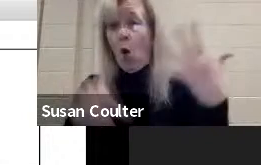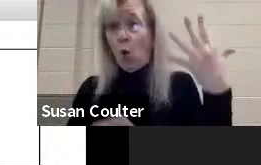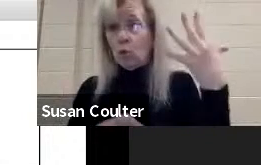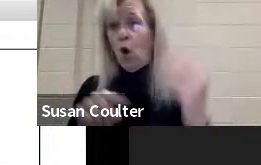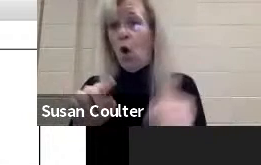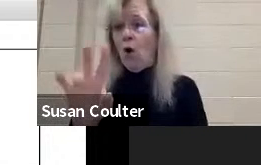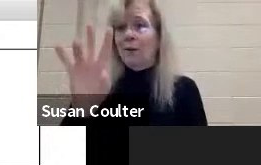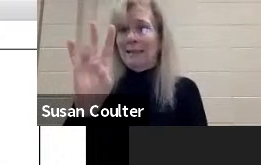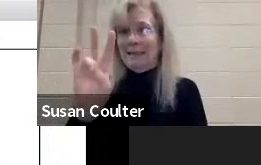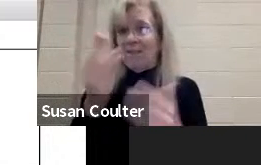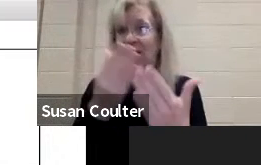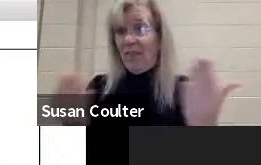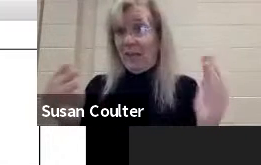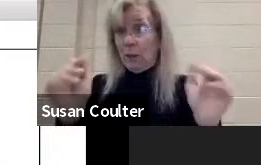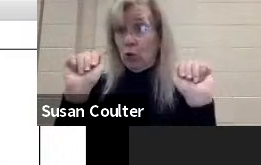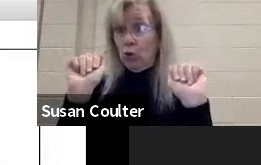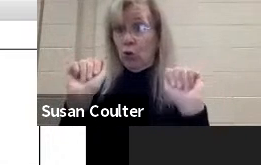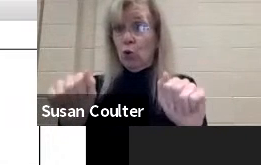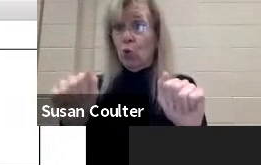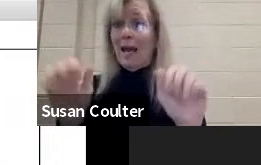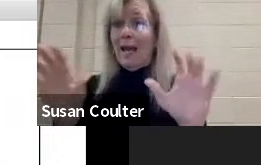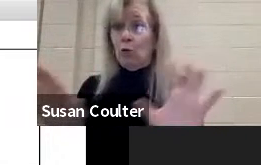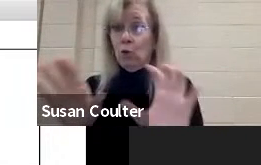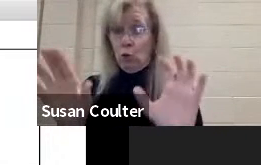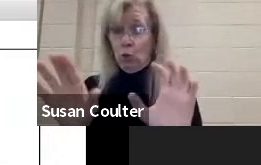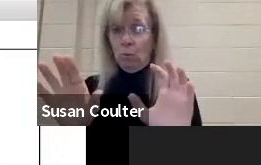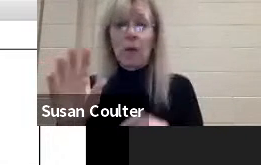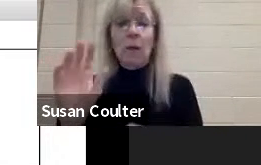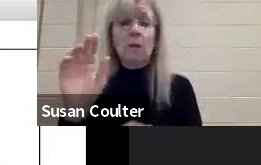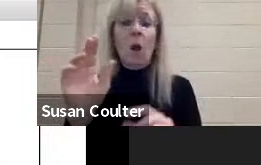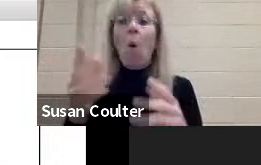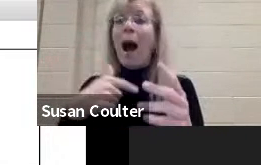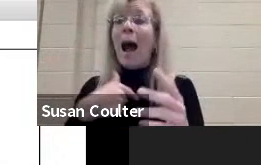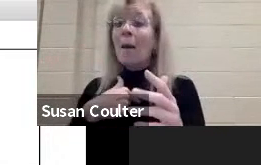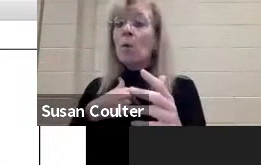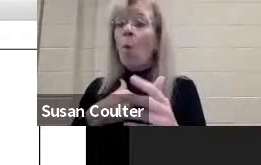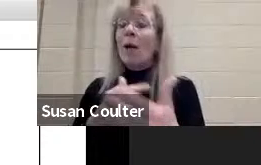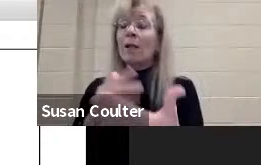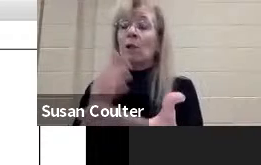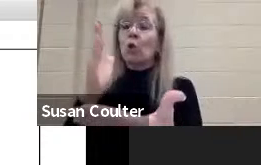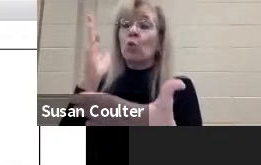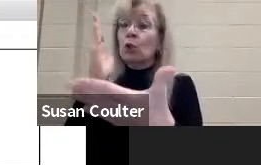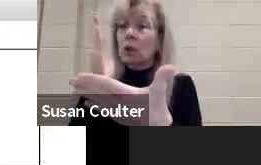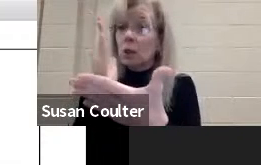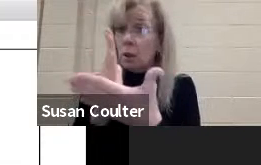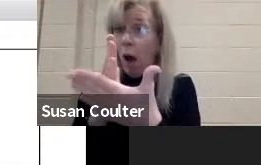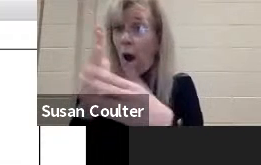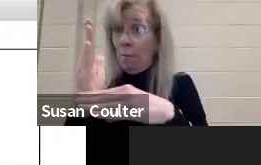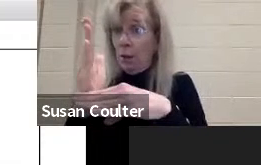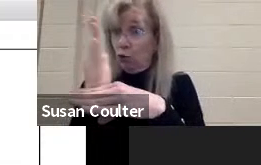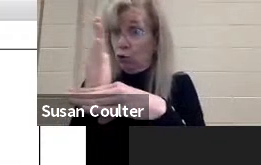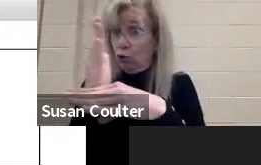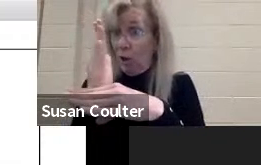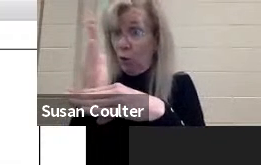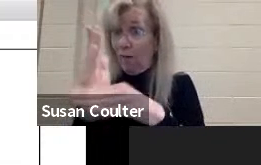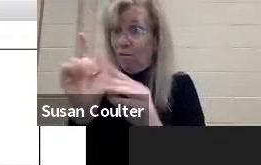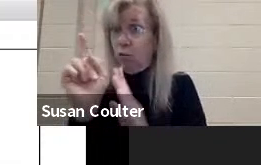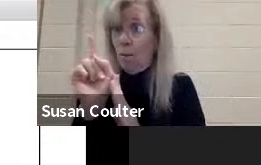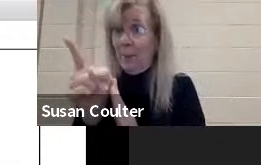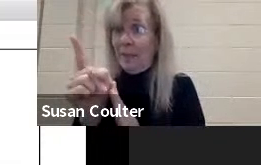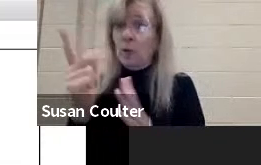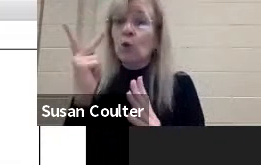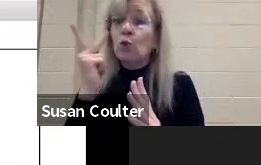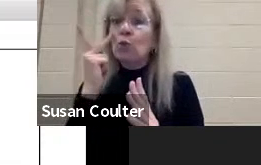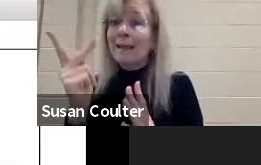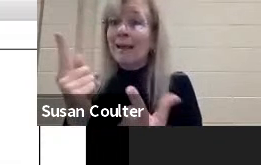So those are 7 things you can do. So I'm going to stop sharing